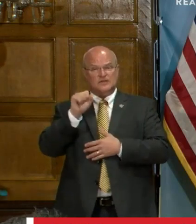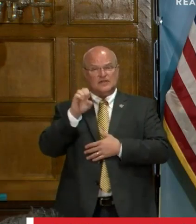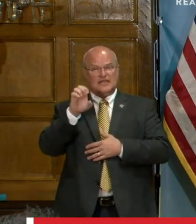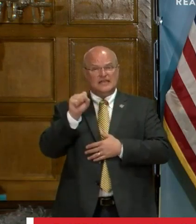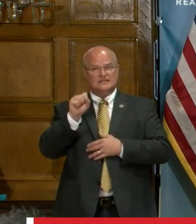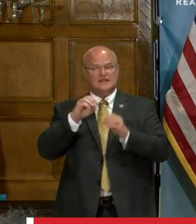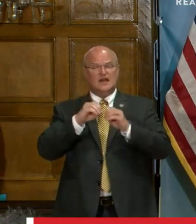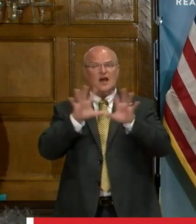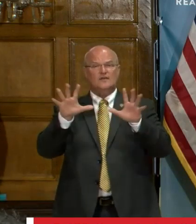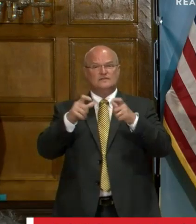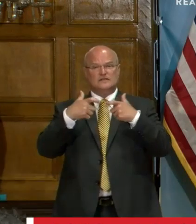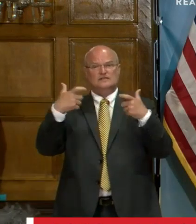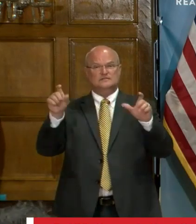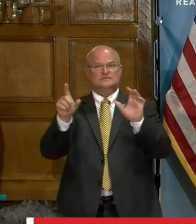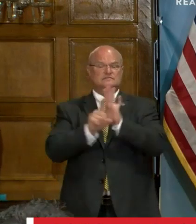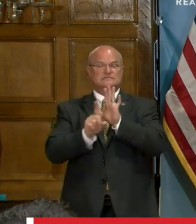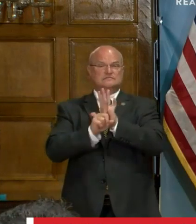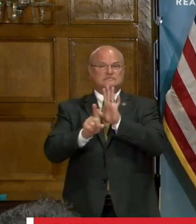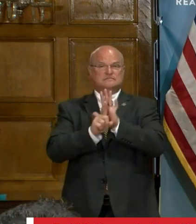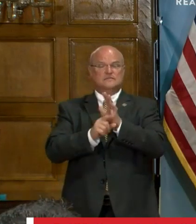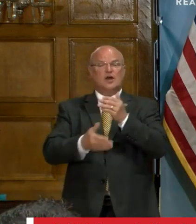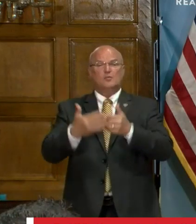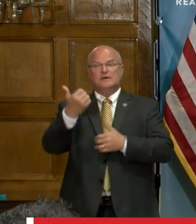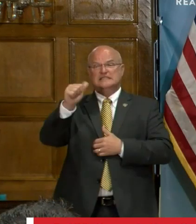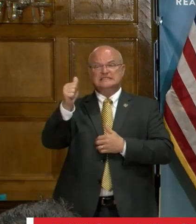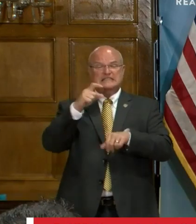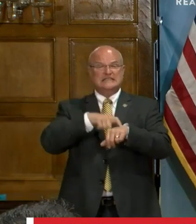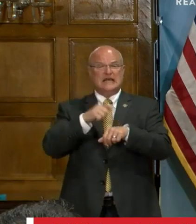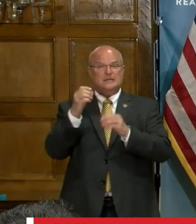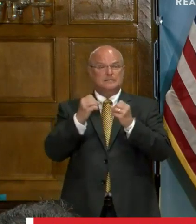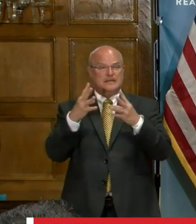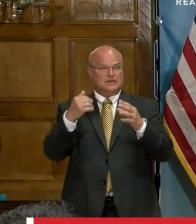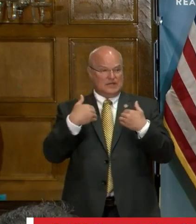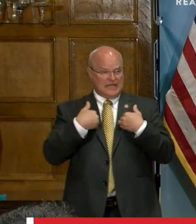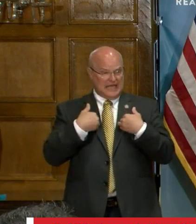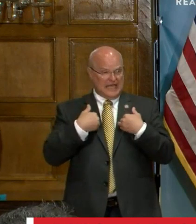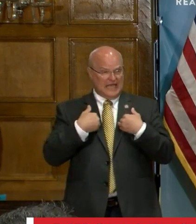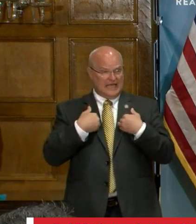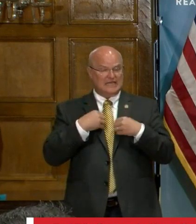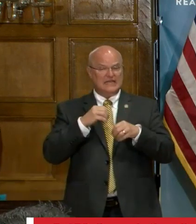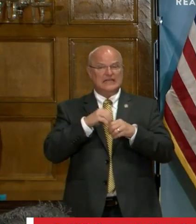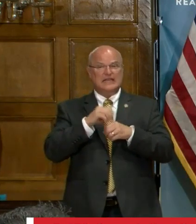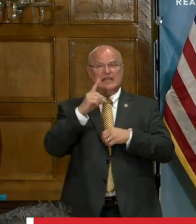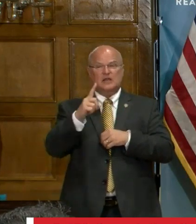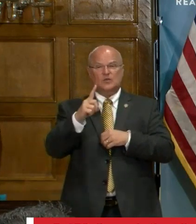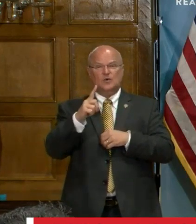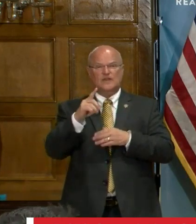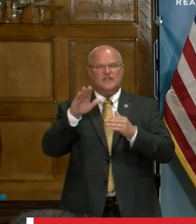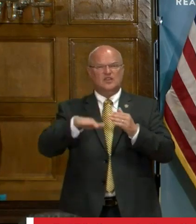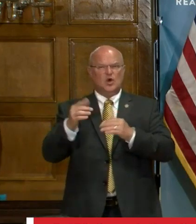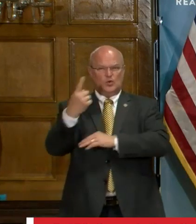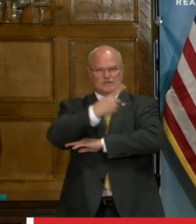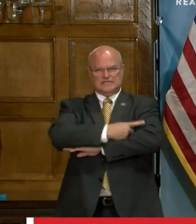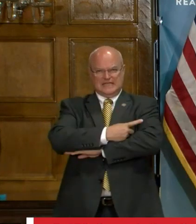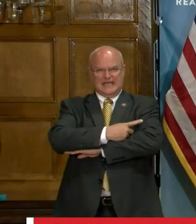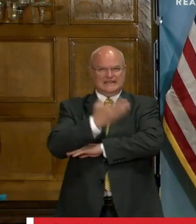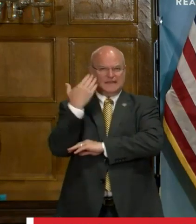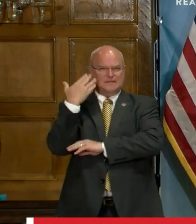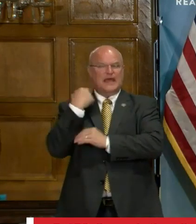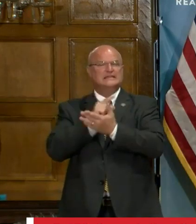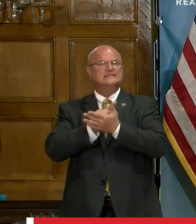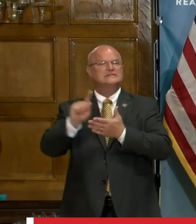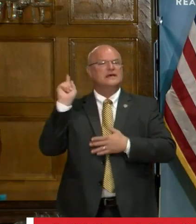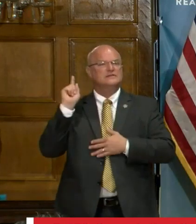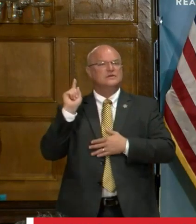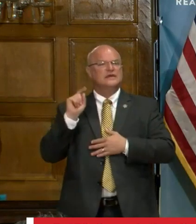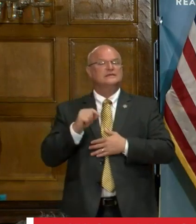are obviously quite alarming. It's almost 10 times as many as we had in one of the lower days this past